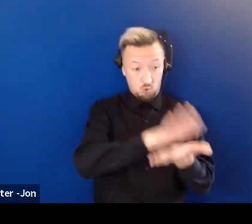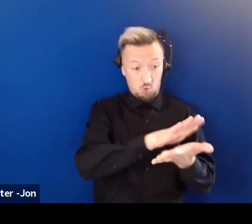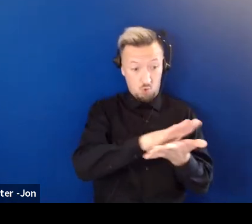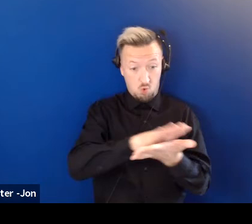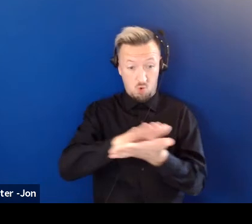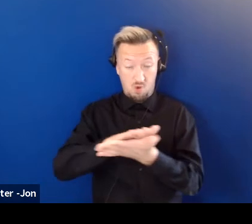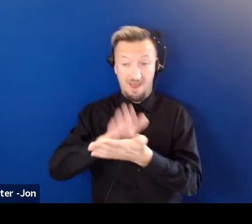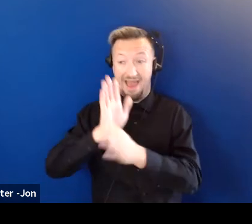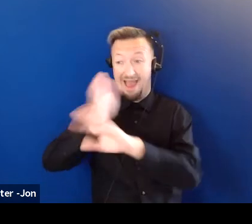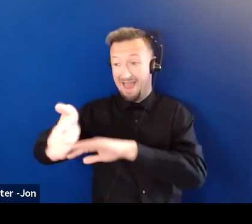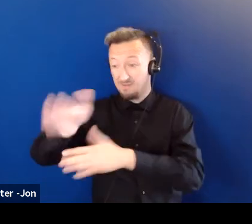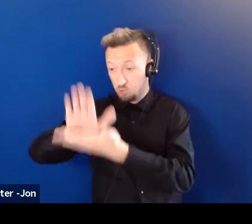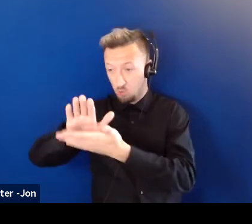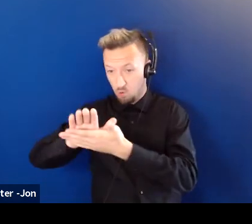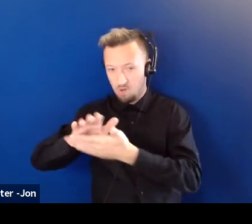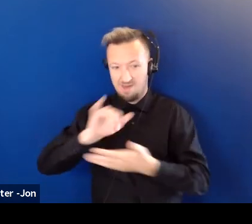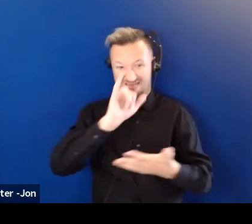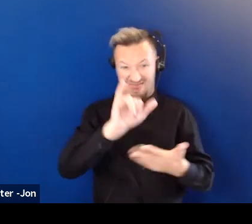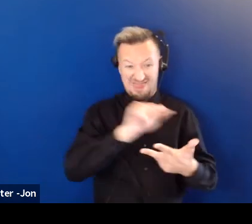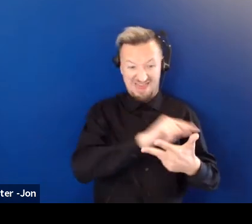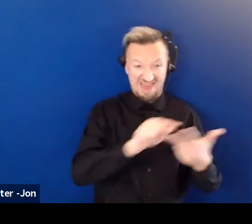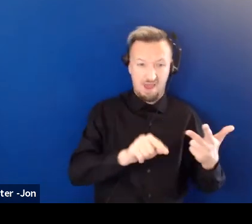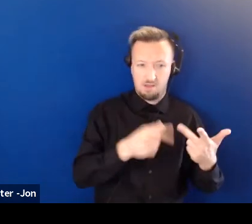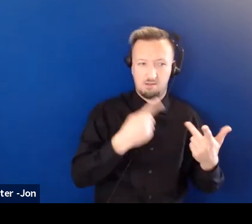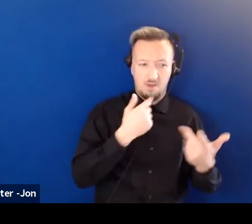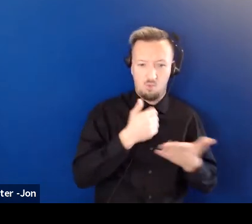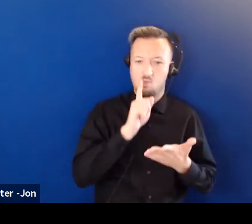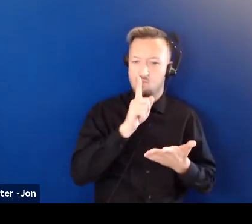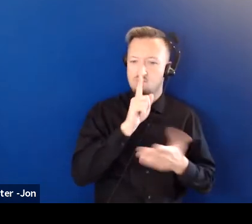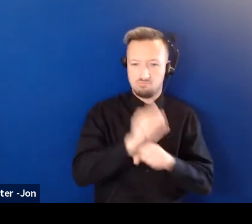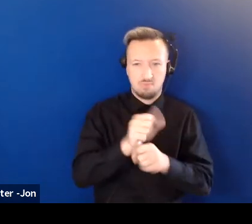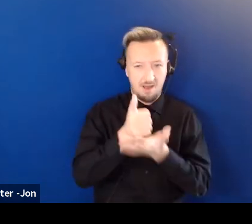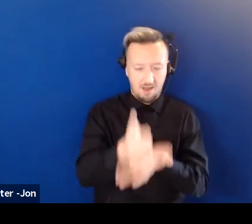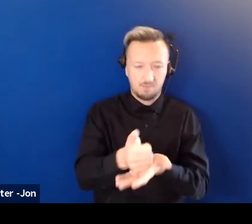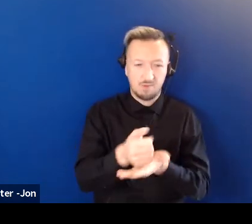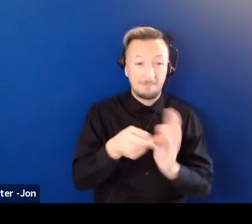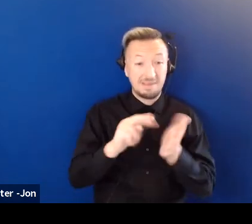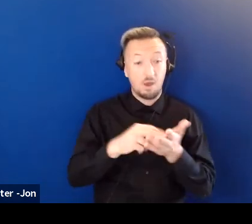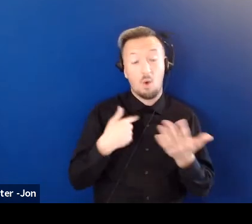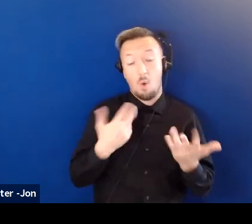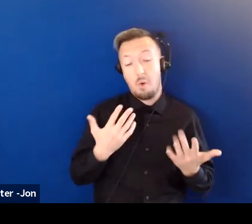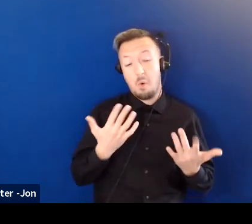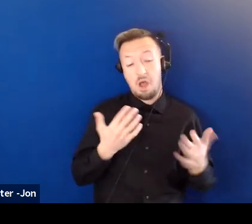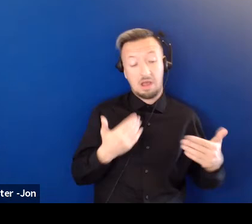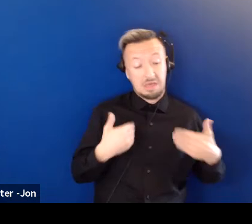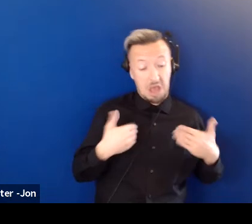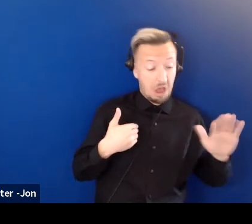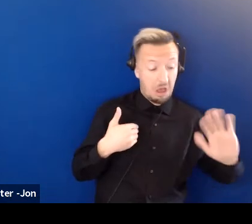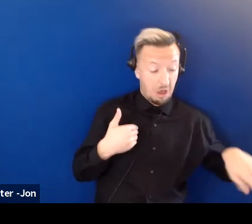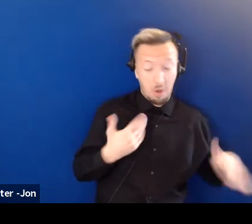till middle school and high school to start teaching this self-awareness and to start teaching